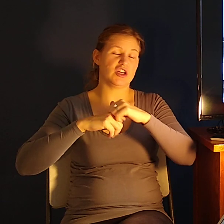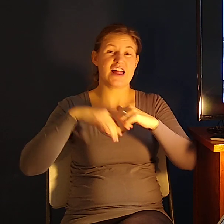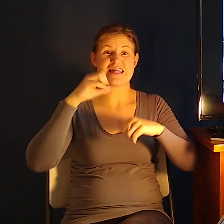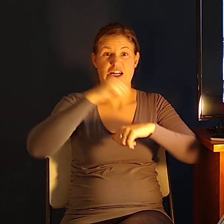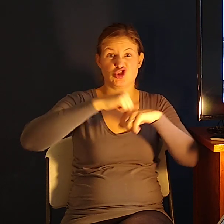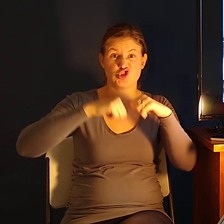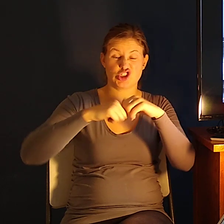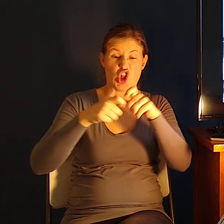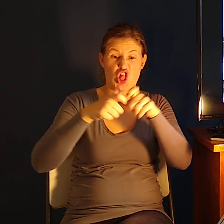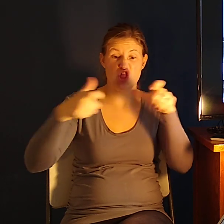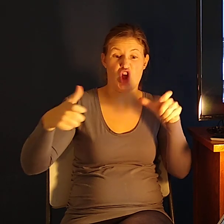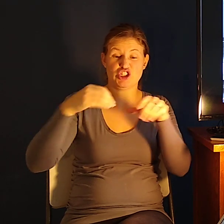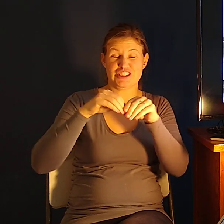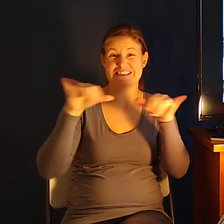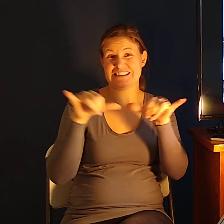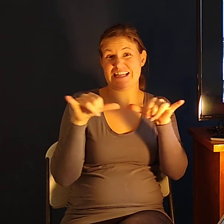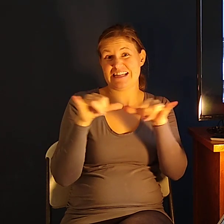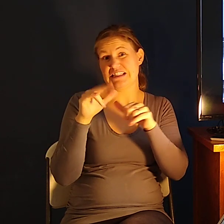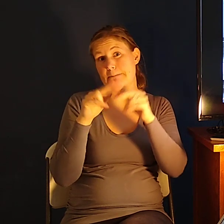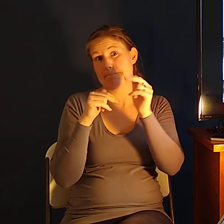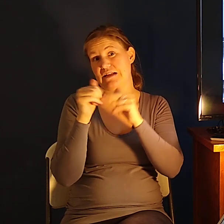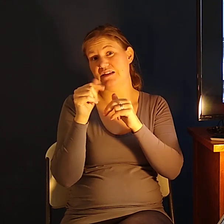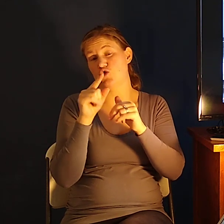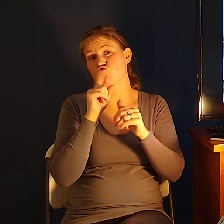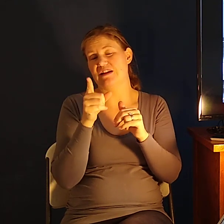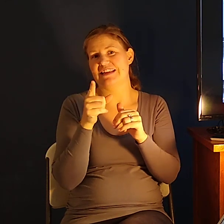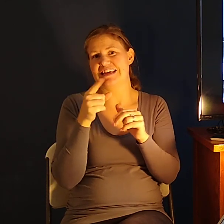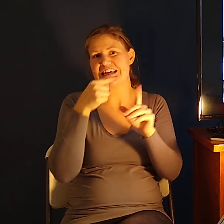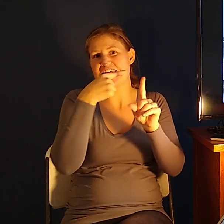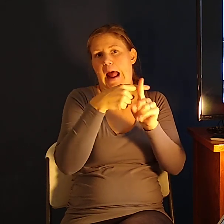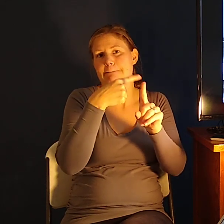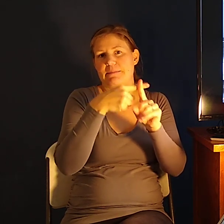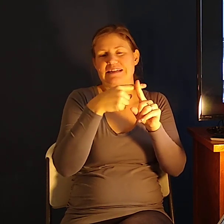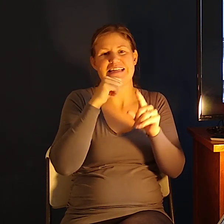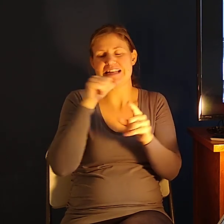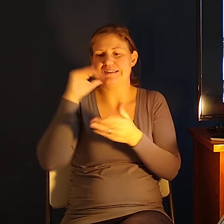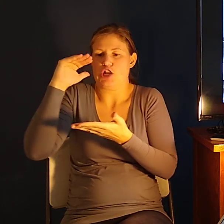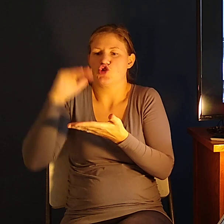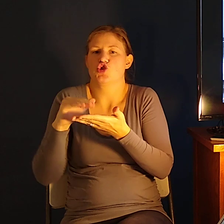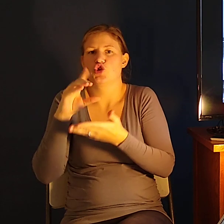large in size, and the building complements rather than dwarfs human scale.